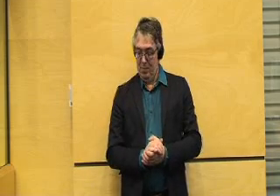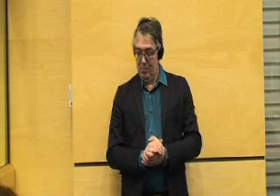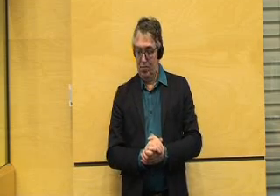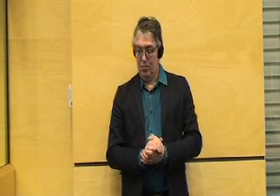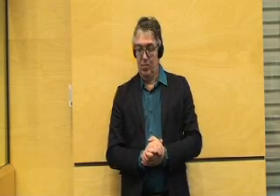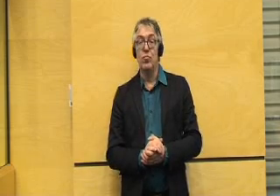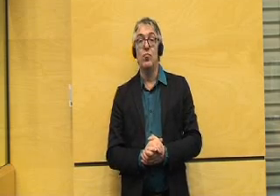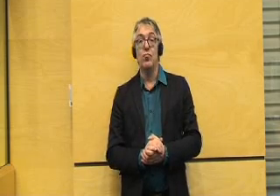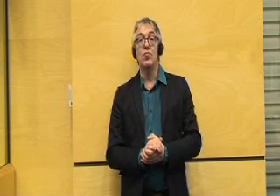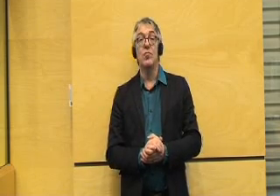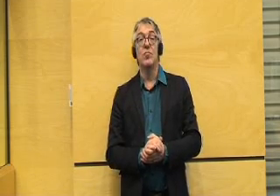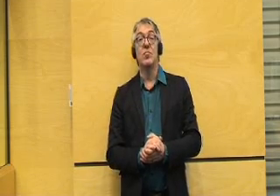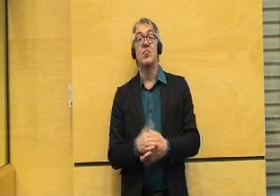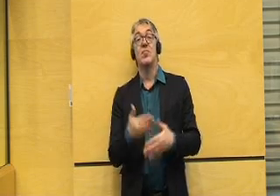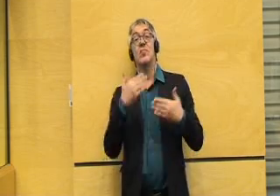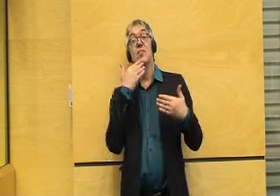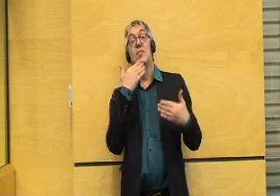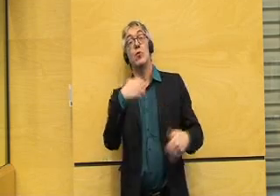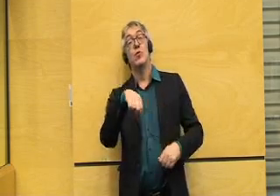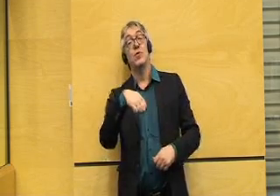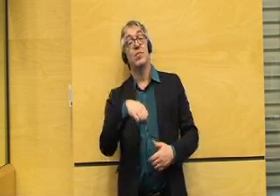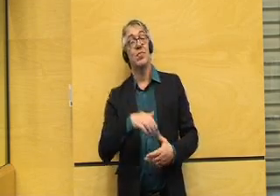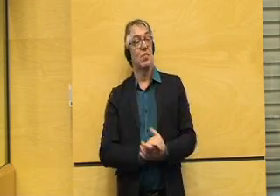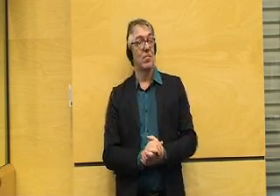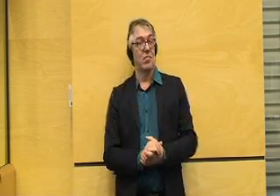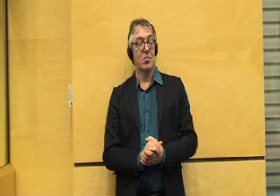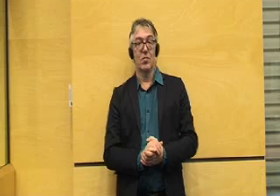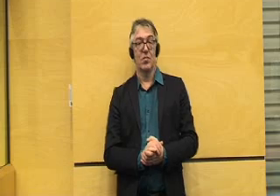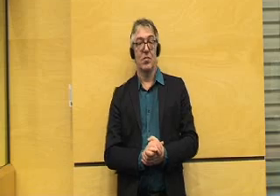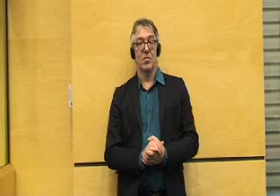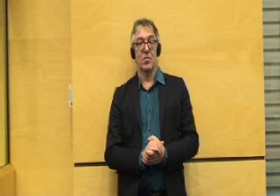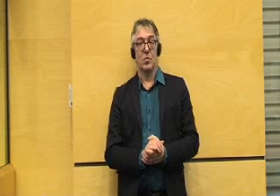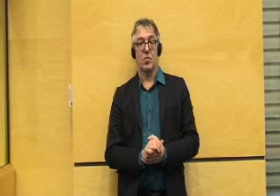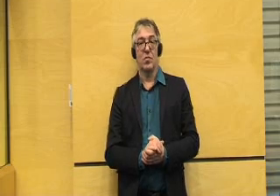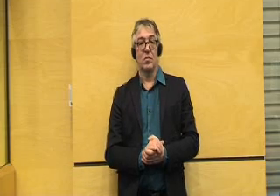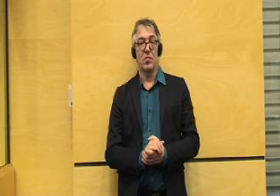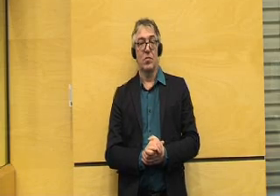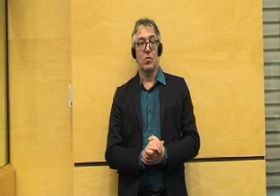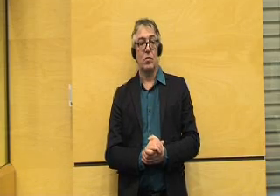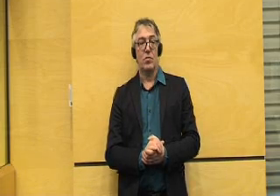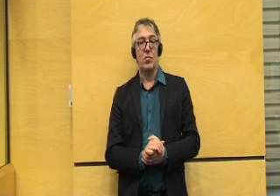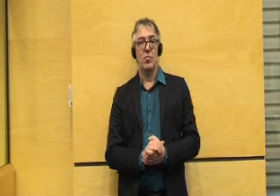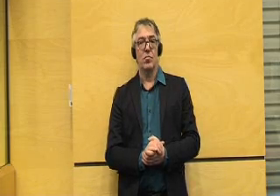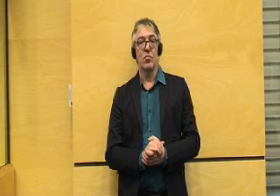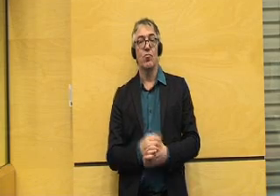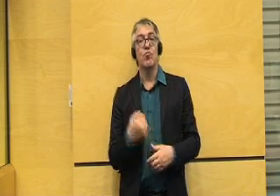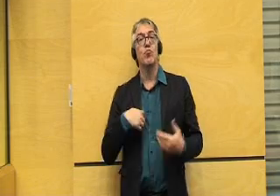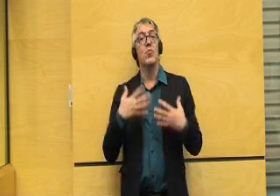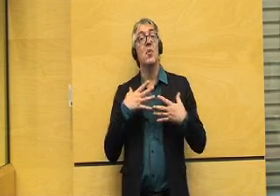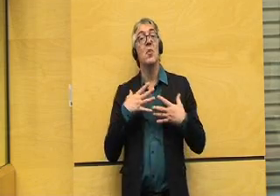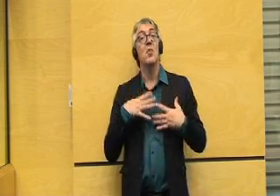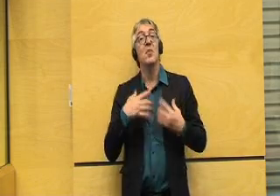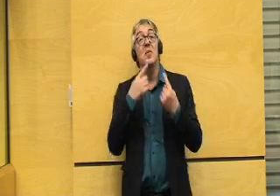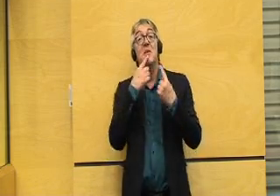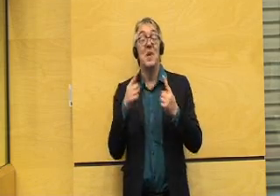Thank you, Madam Chair. I would like to welcome and thank the